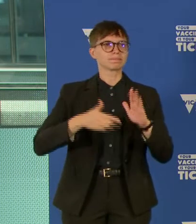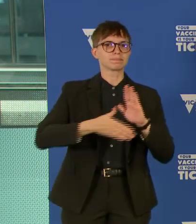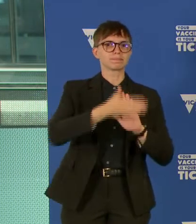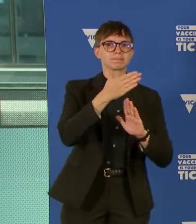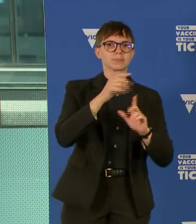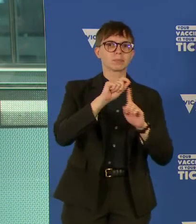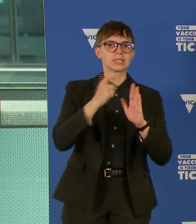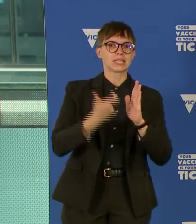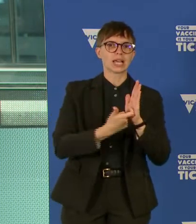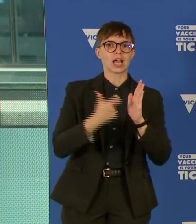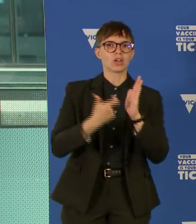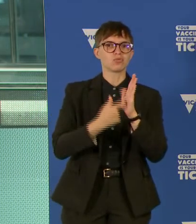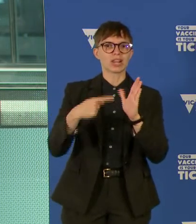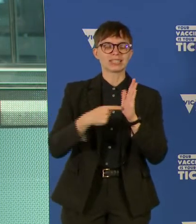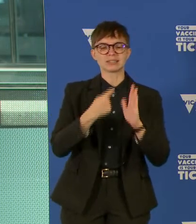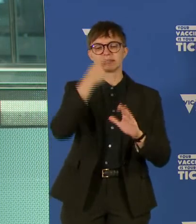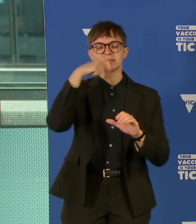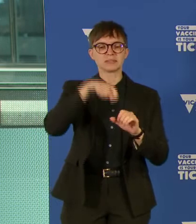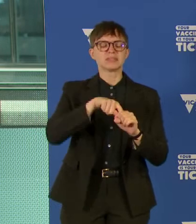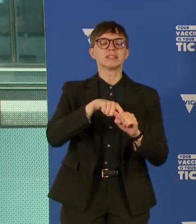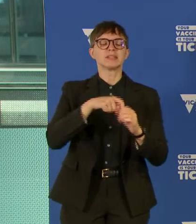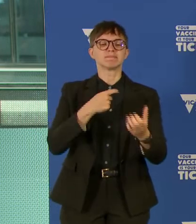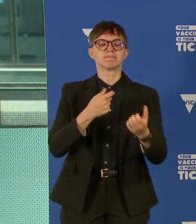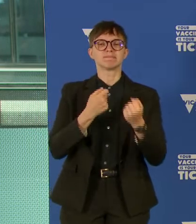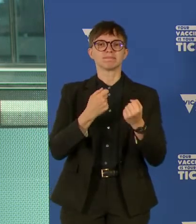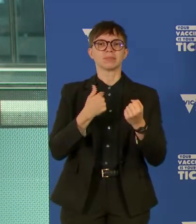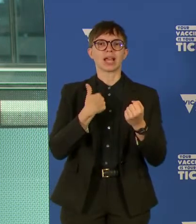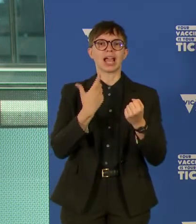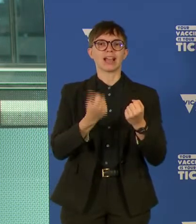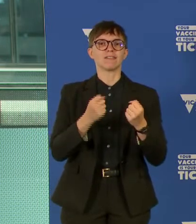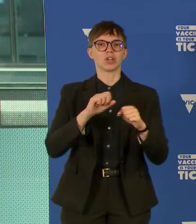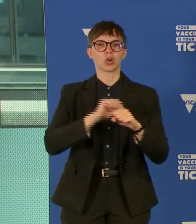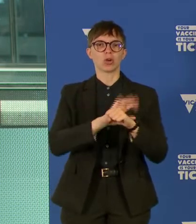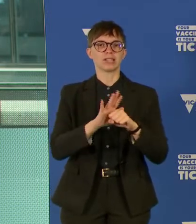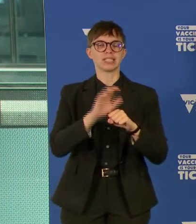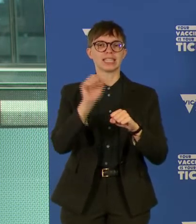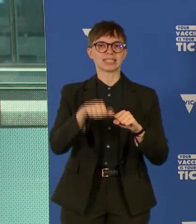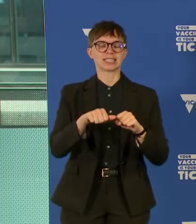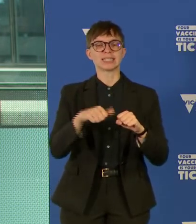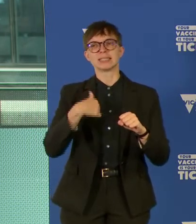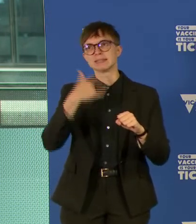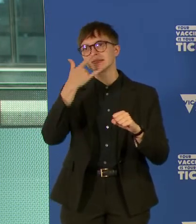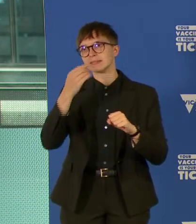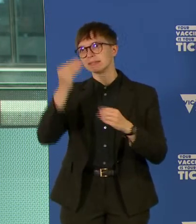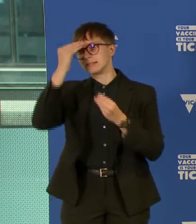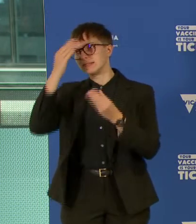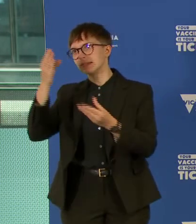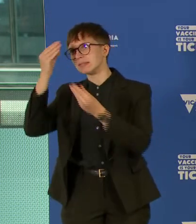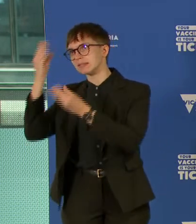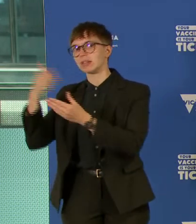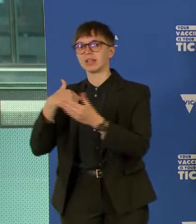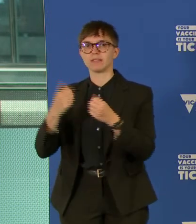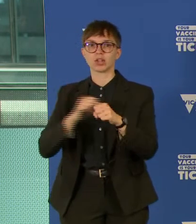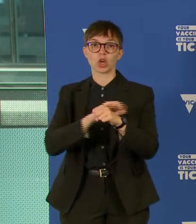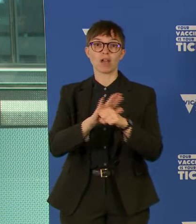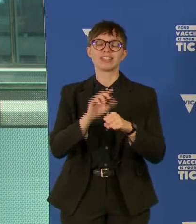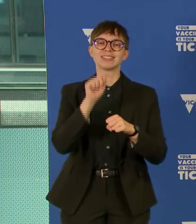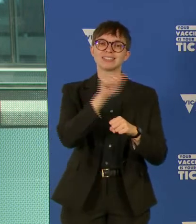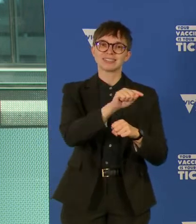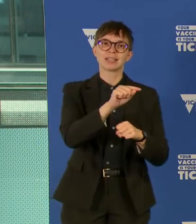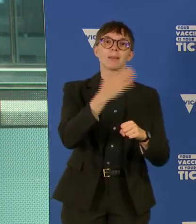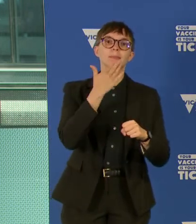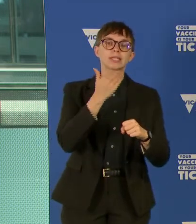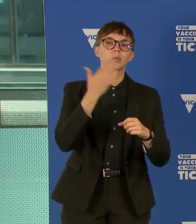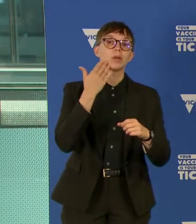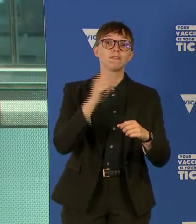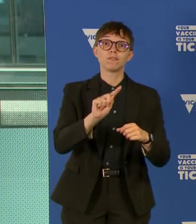getting tested, wearing a mask, those indoor opportunities for transmission are really the key ones. Is vaccination required